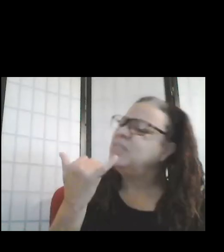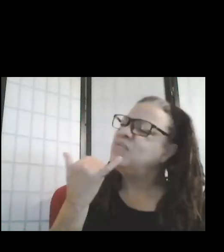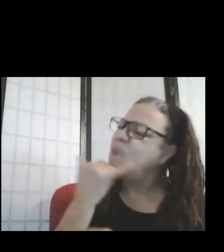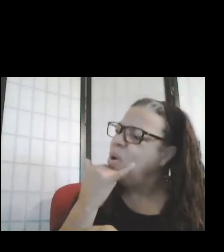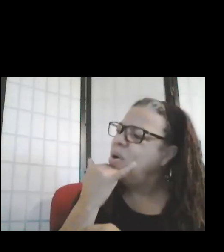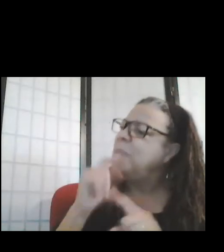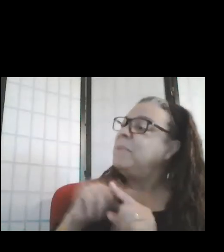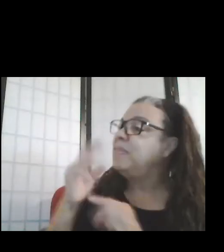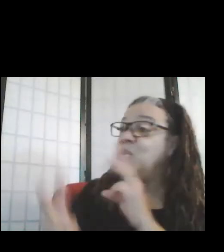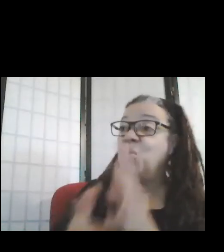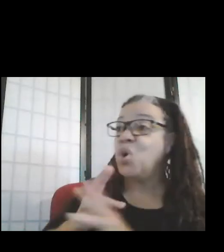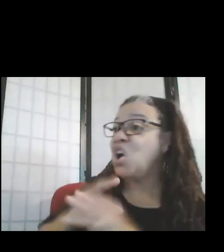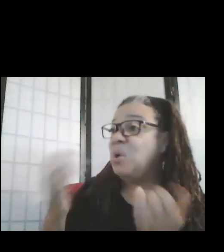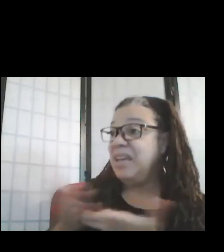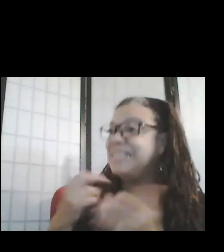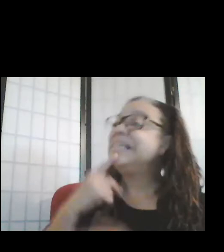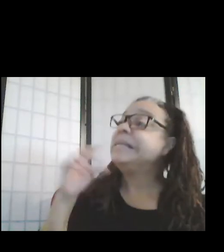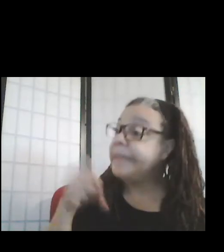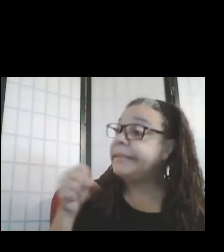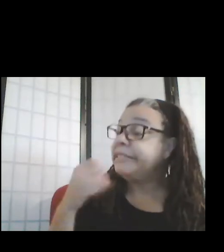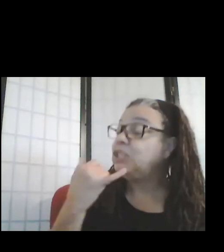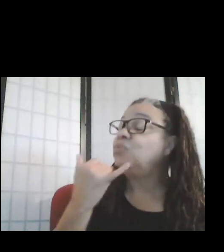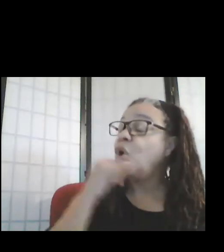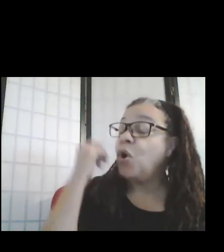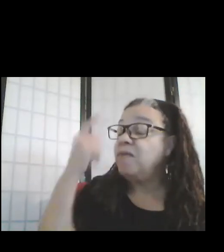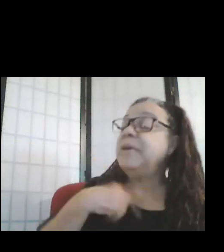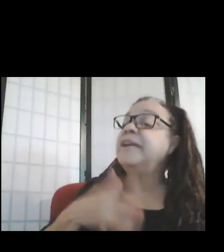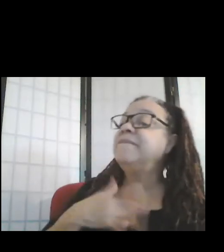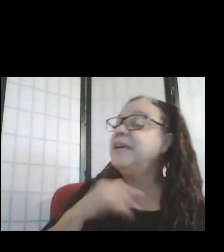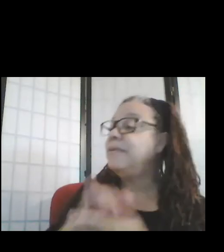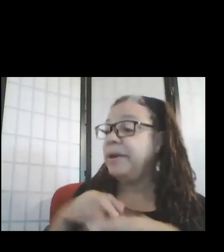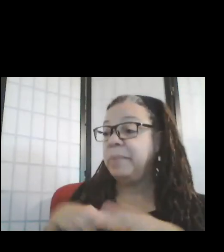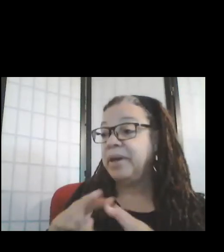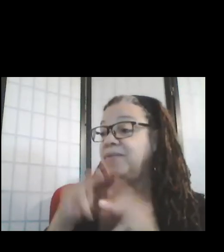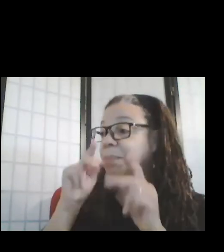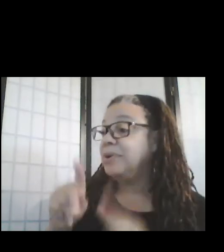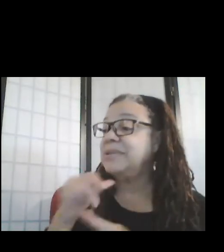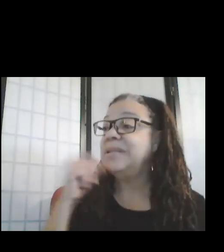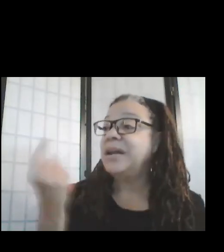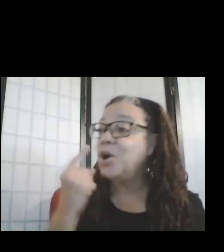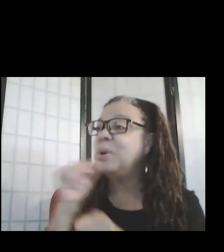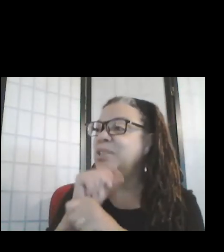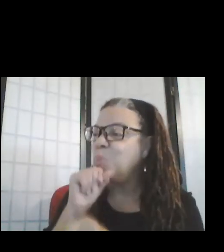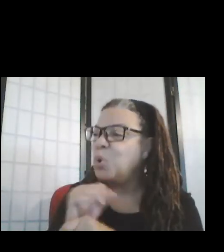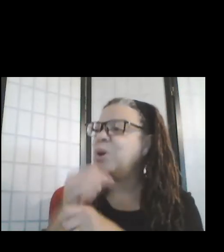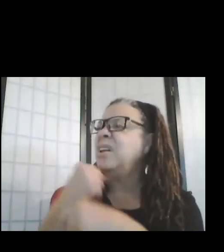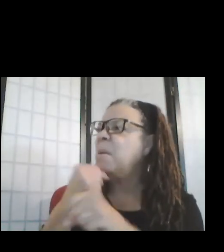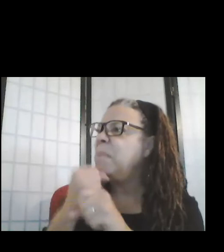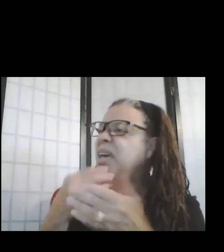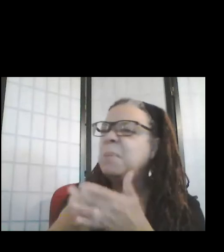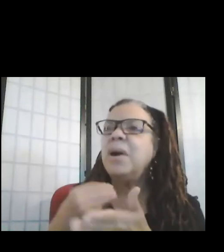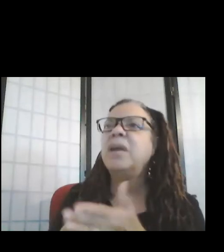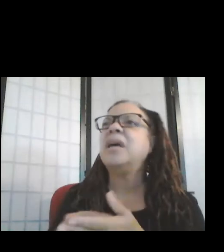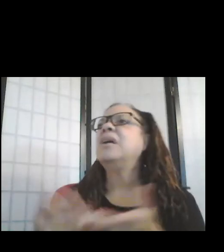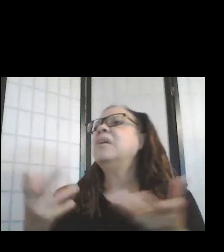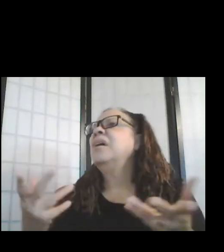the world we live in, it says, yeah. Somehow, if a person isn't always being productive, making money some way, jacking